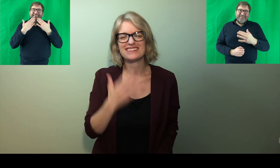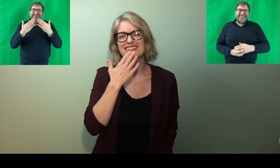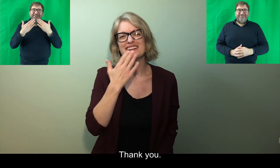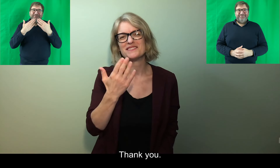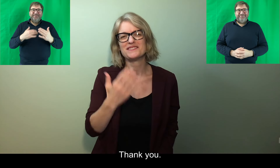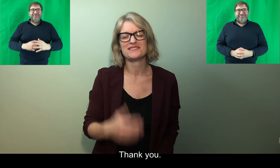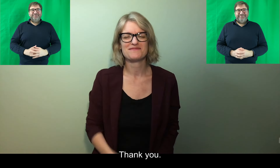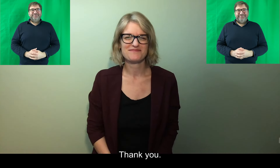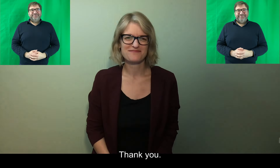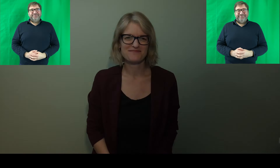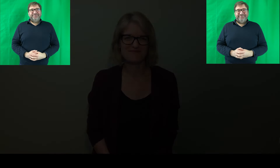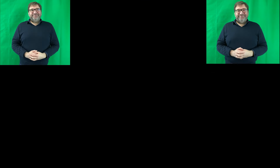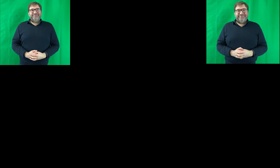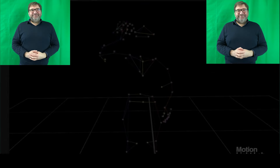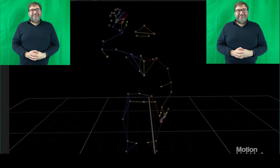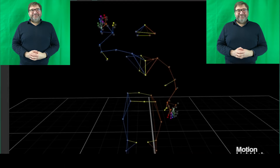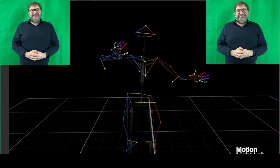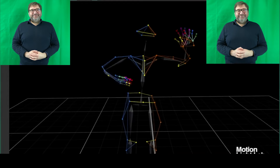Thank you.